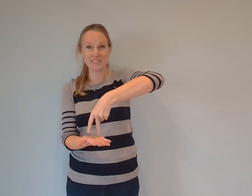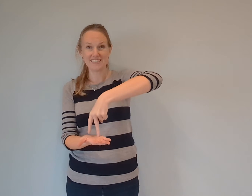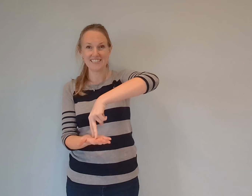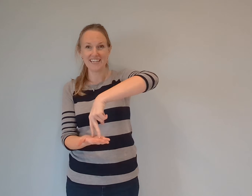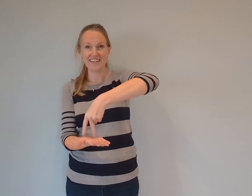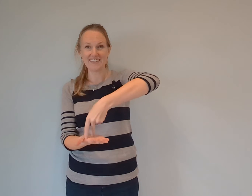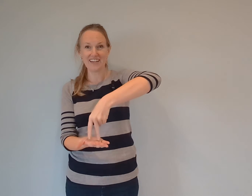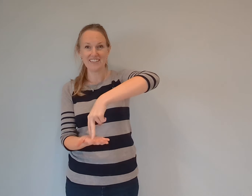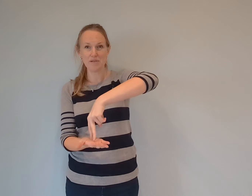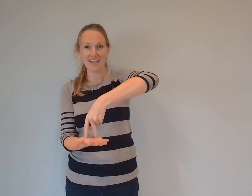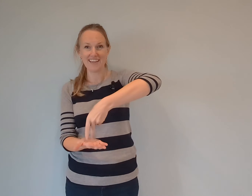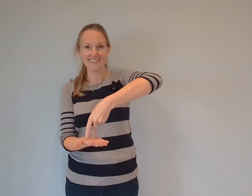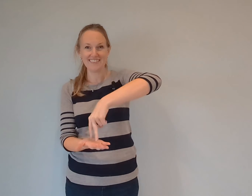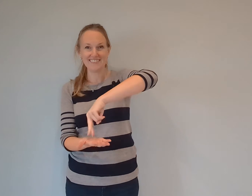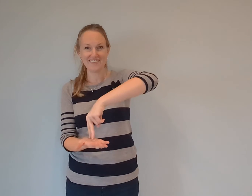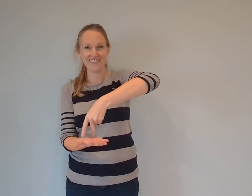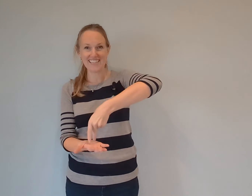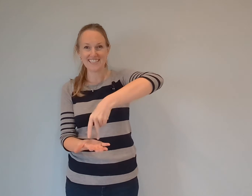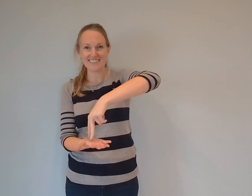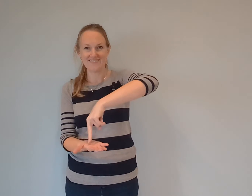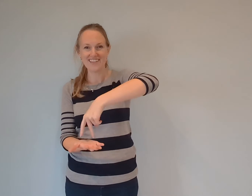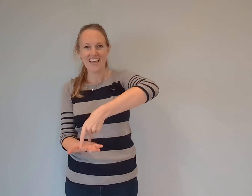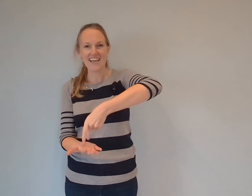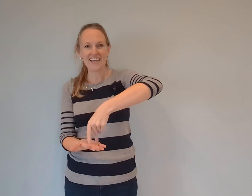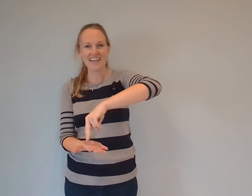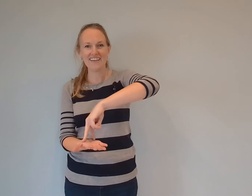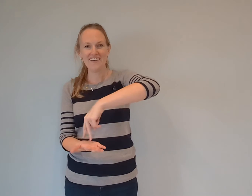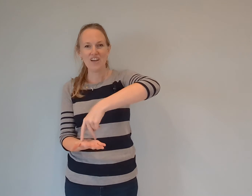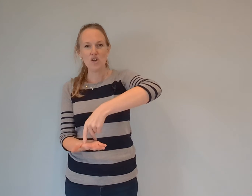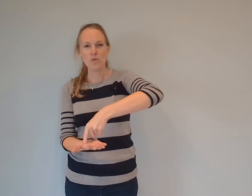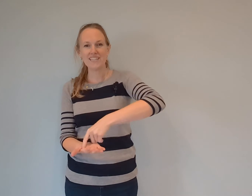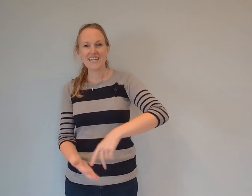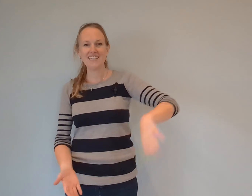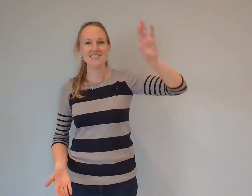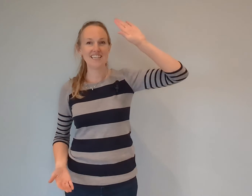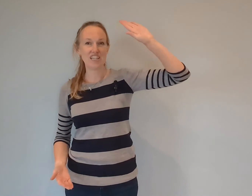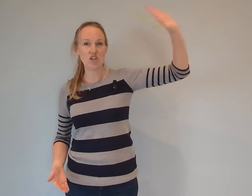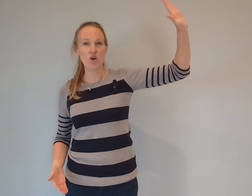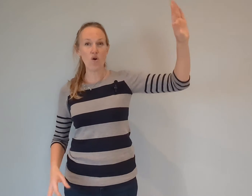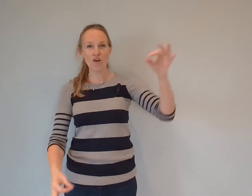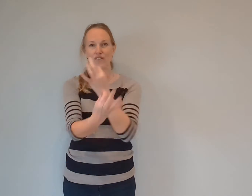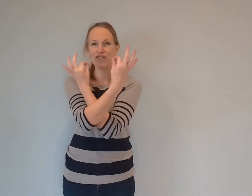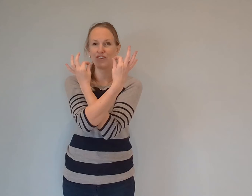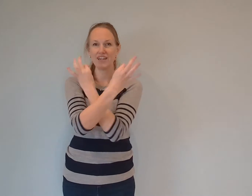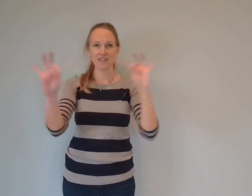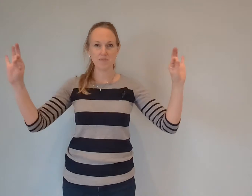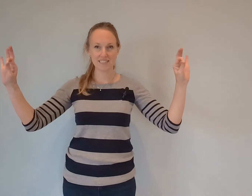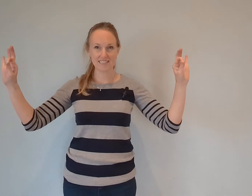person standing on your non-dominant hand. Show them dancing. Okay? We dance in your freedom. It's the same